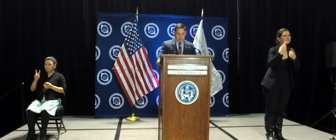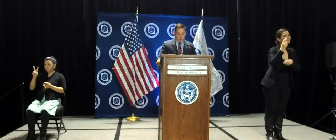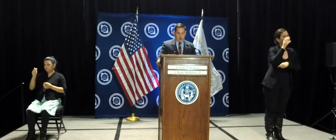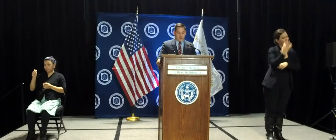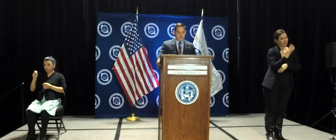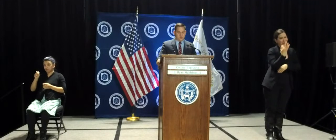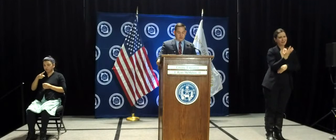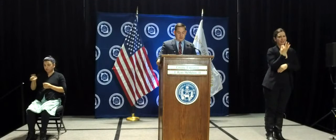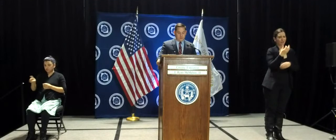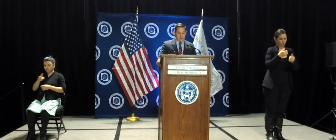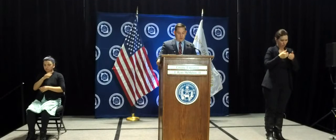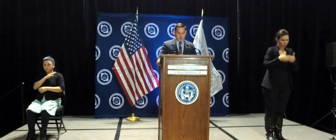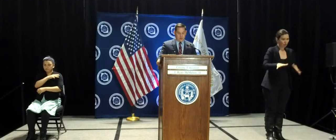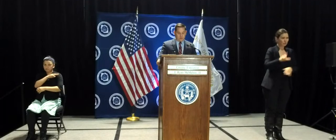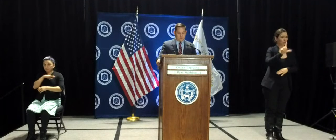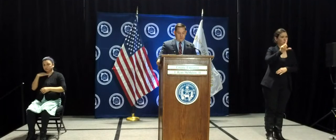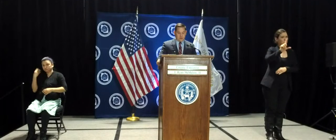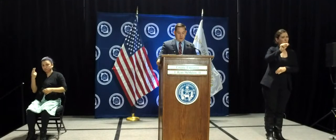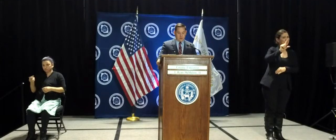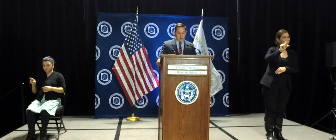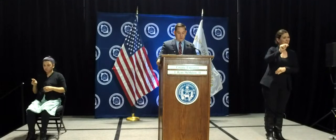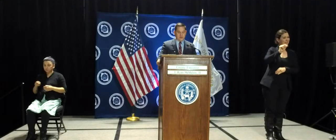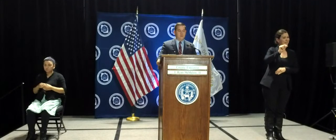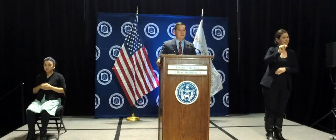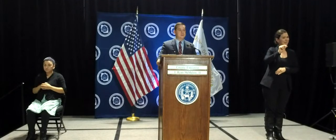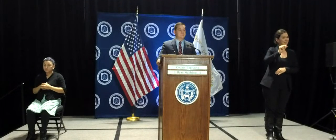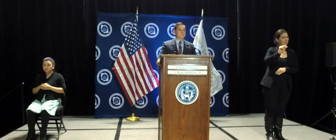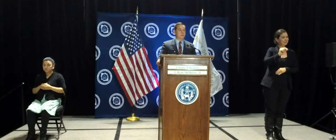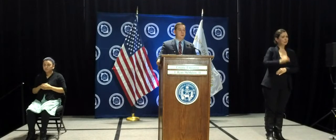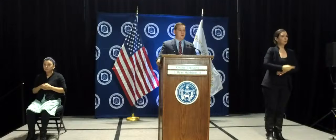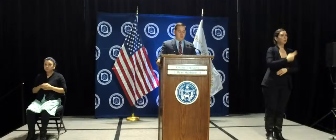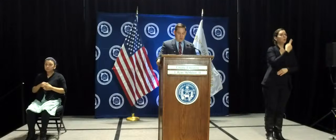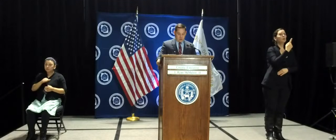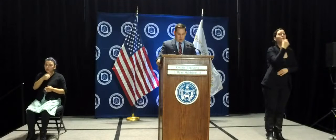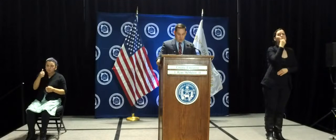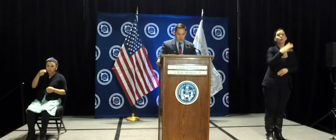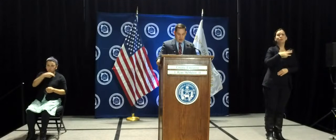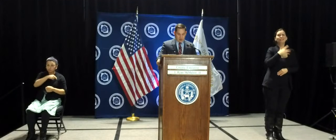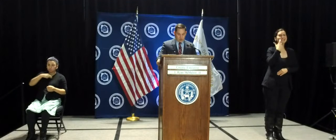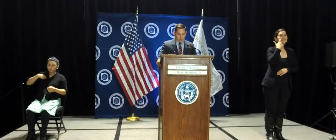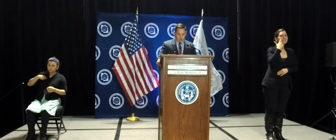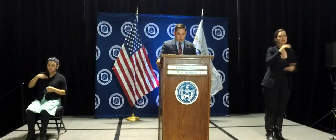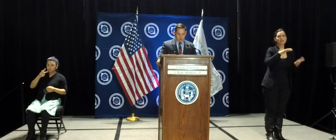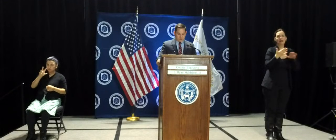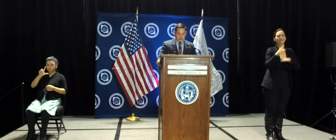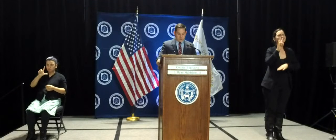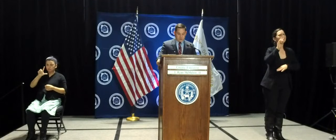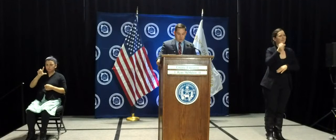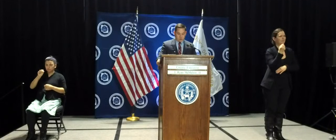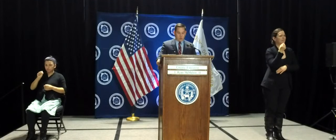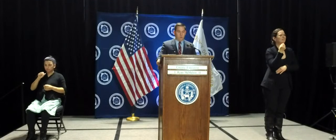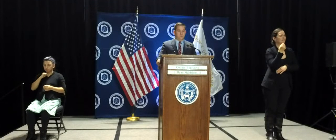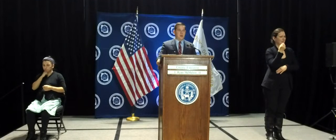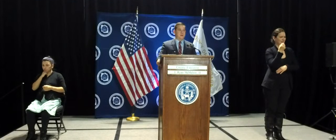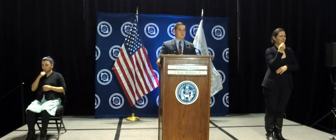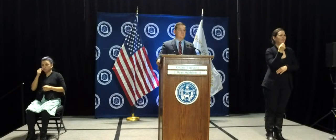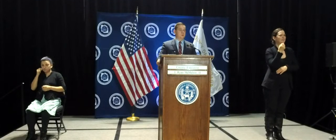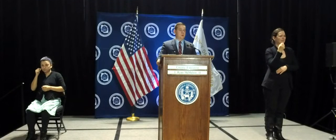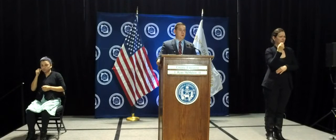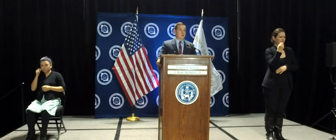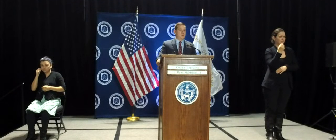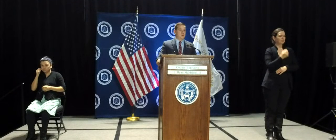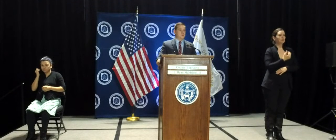We had 1 hospital death, a female in her 70s, and we had 3 residents of nursing homes